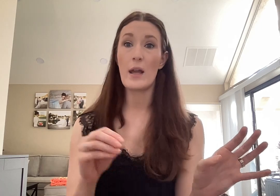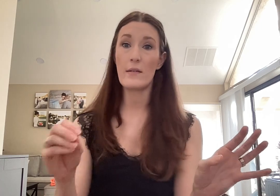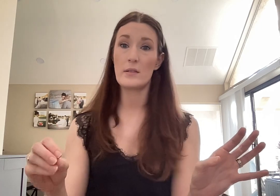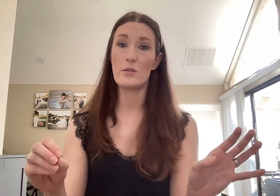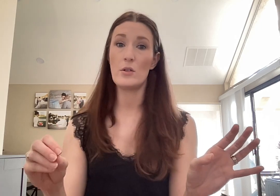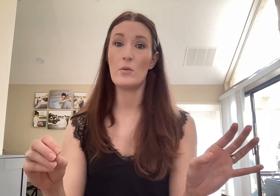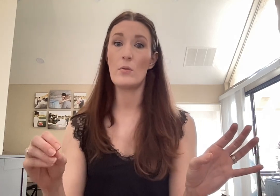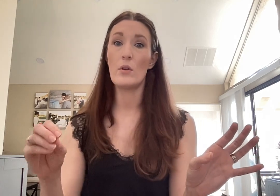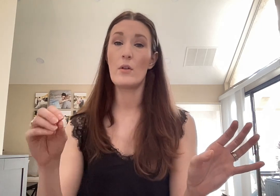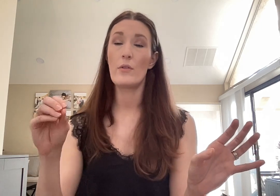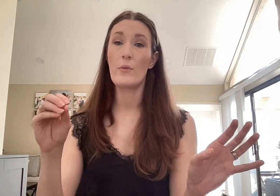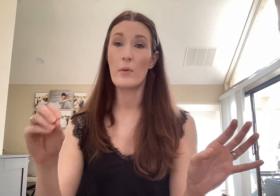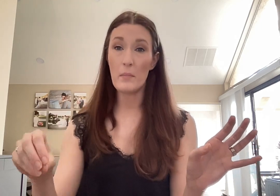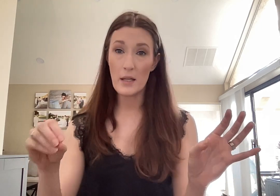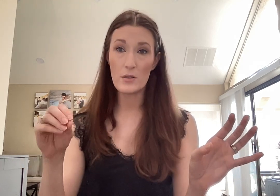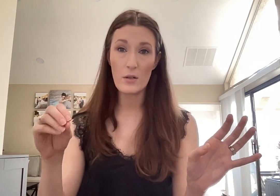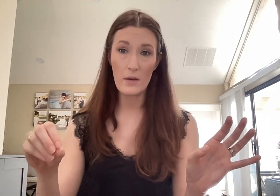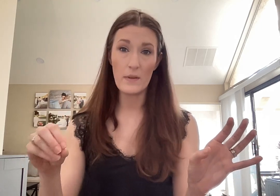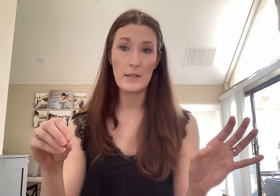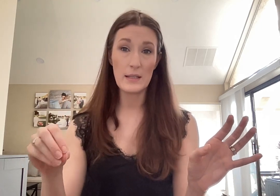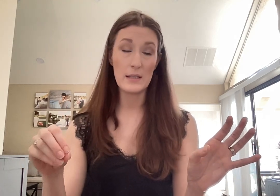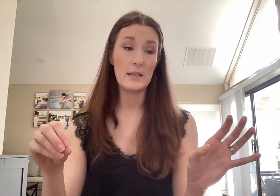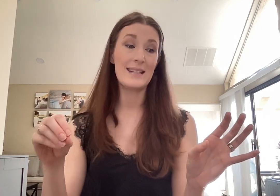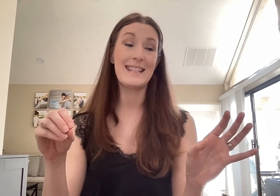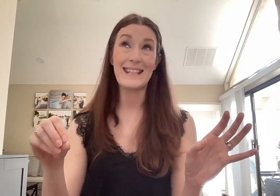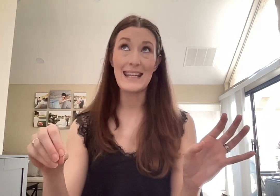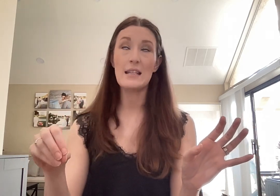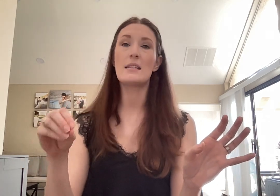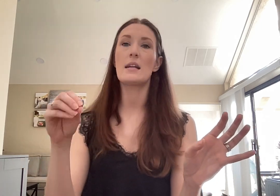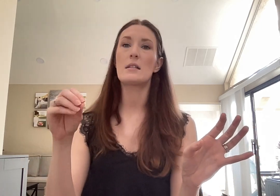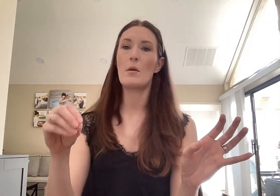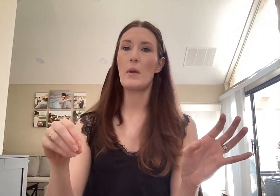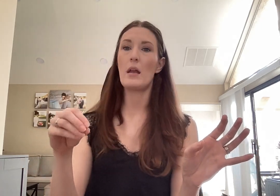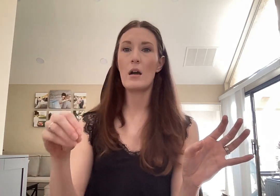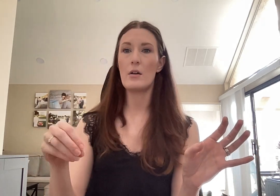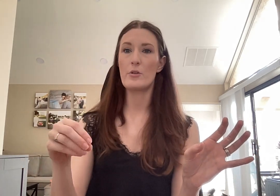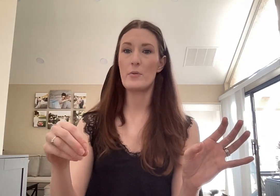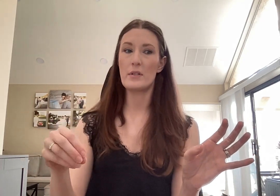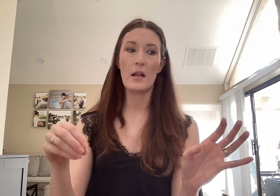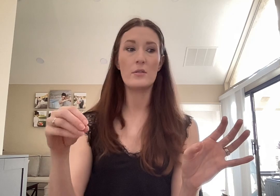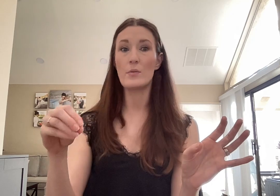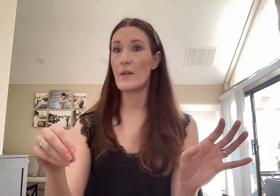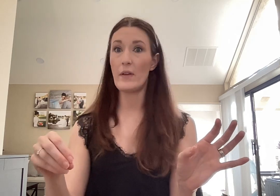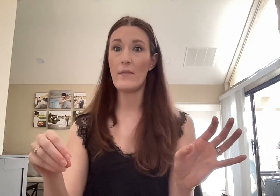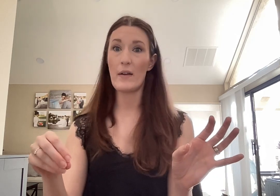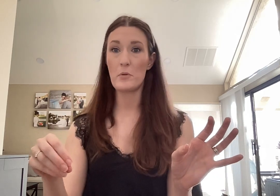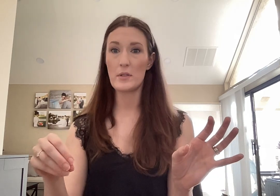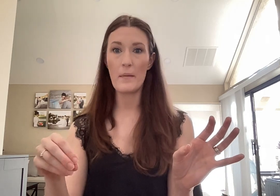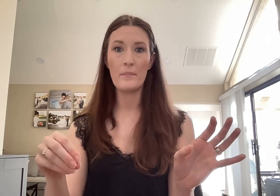have to do the remainder of this statistic to make it 100%, so 75%.